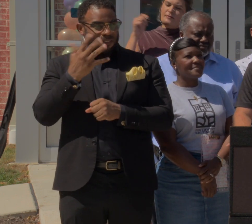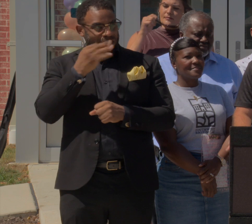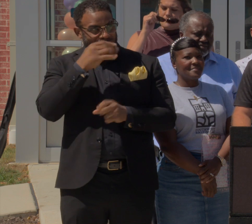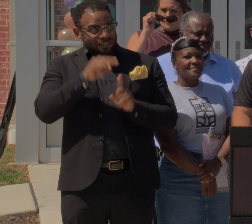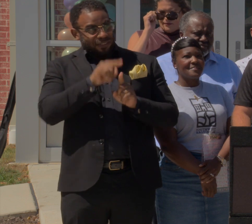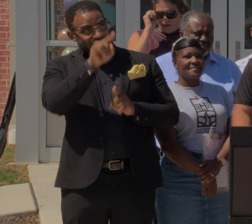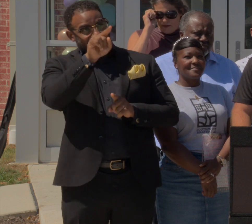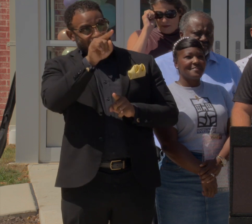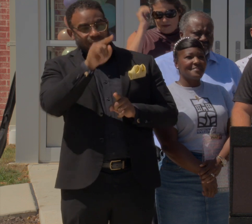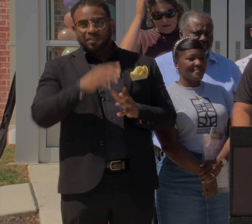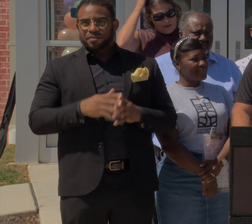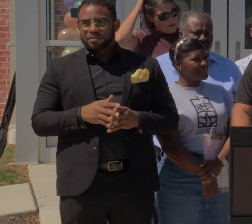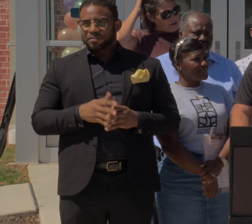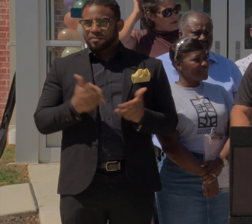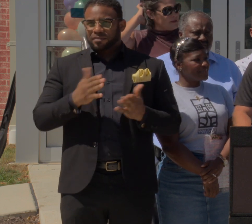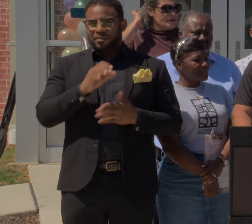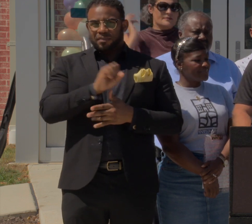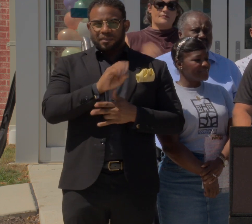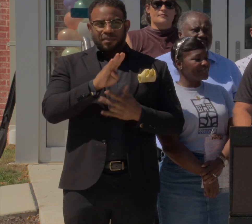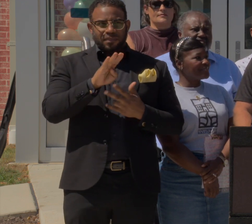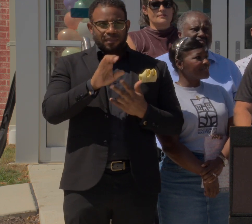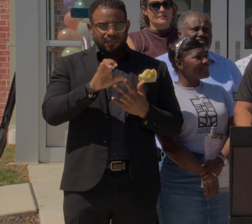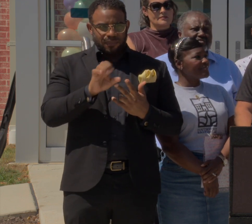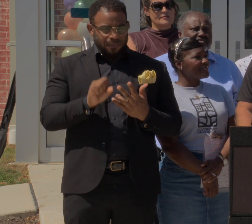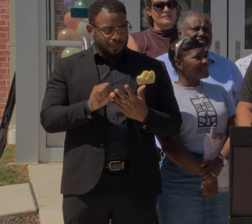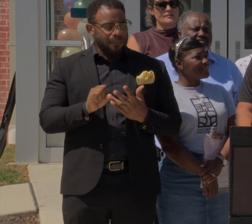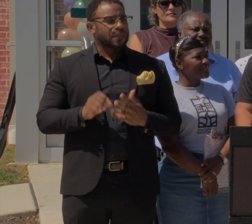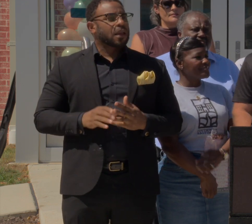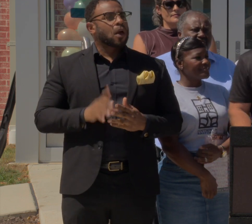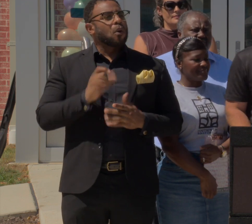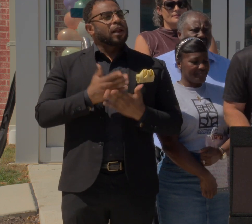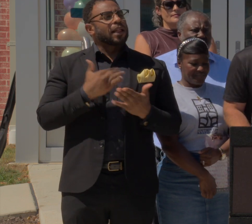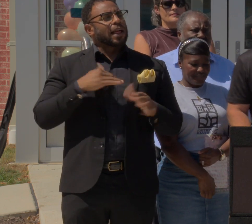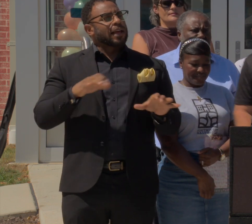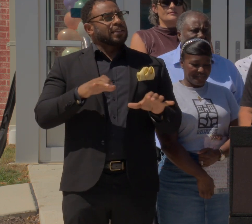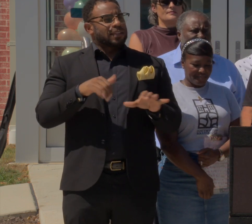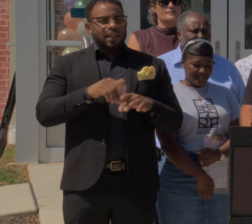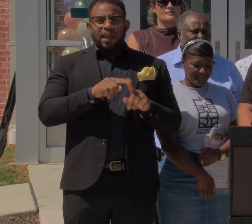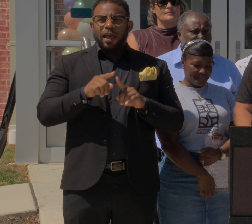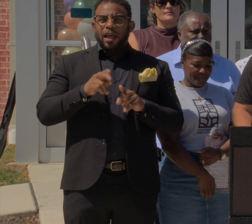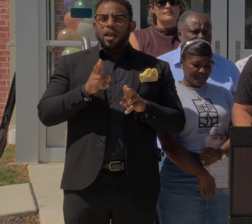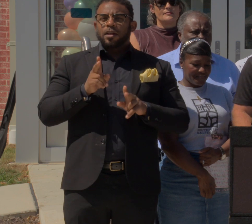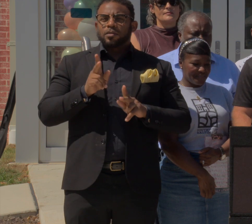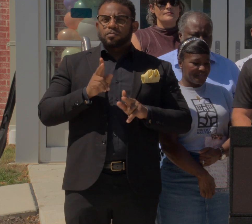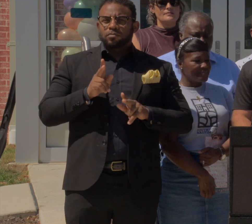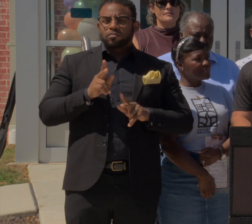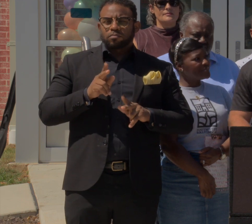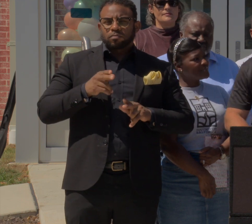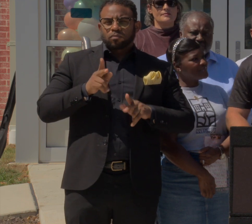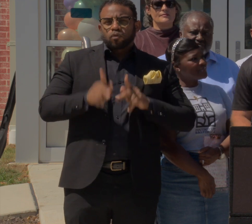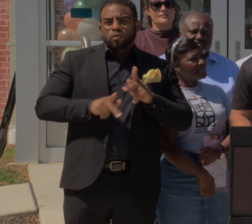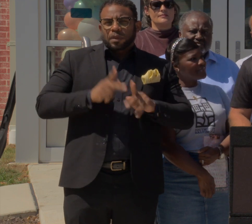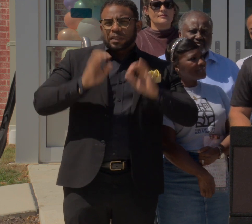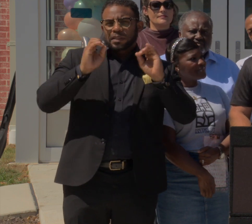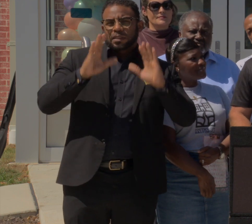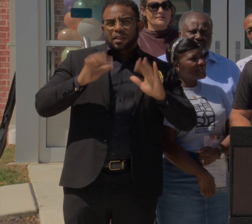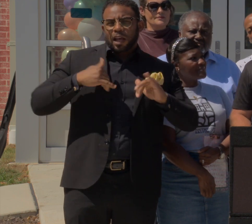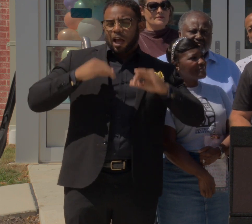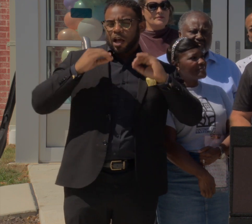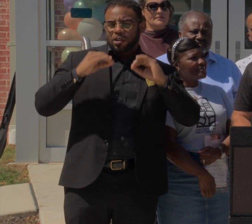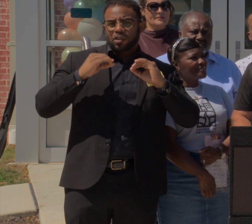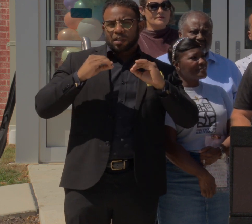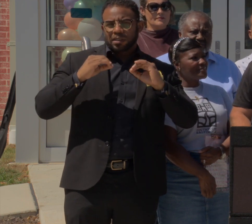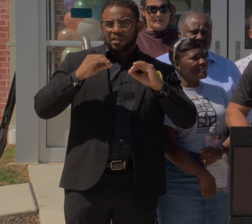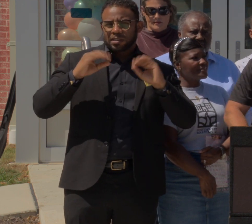were right upstairs here at SBCS. One of the things I did as a humanities teacher here was I taught